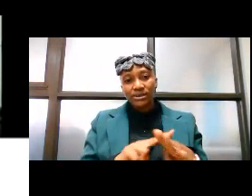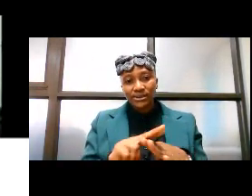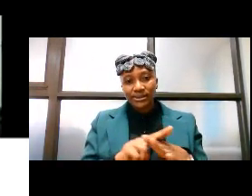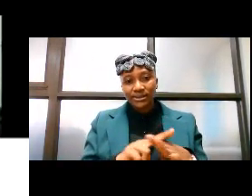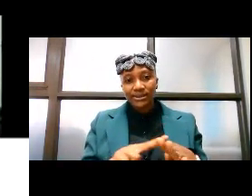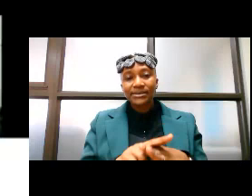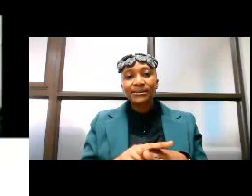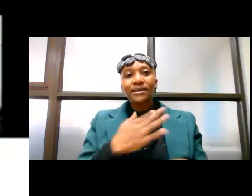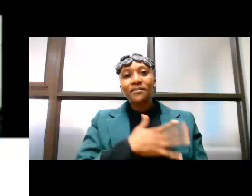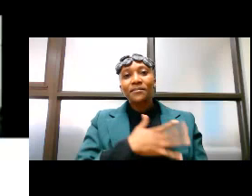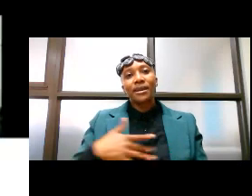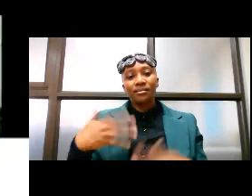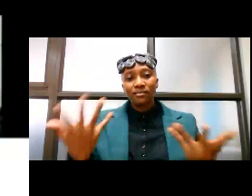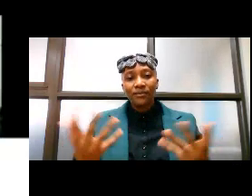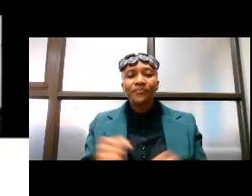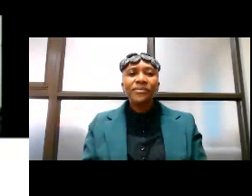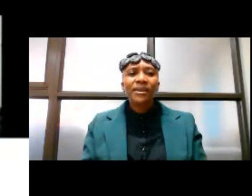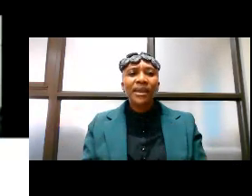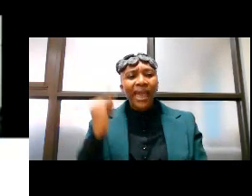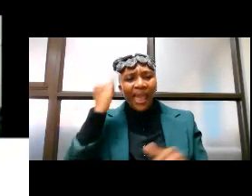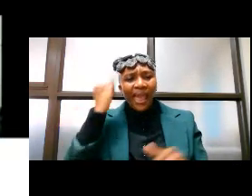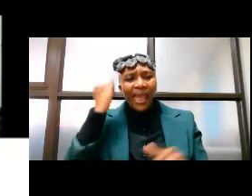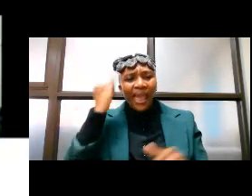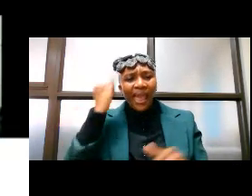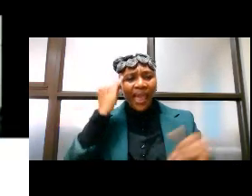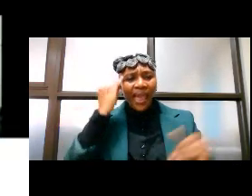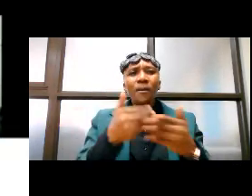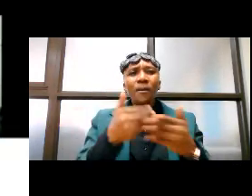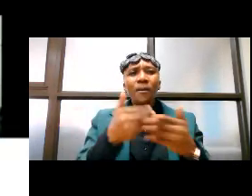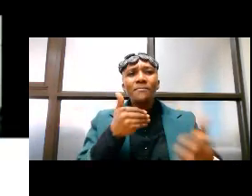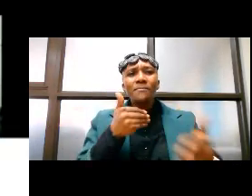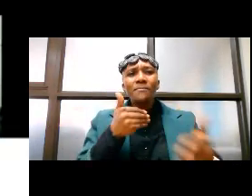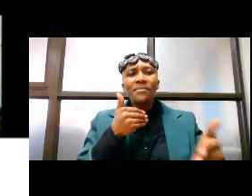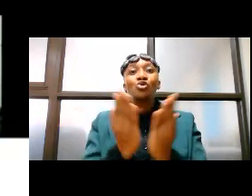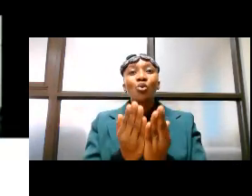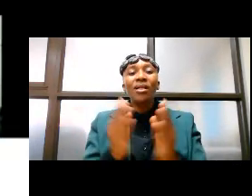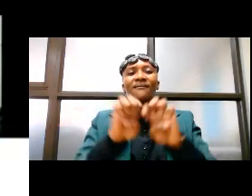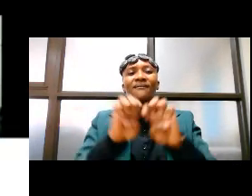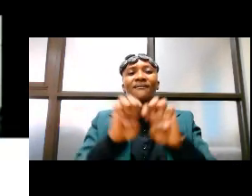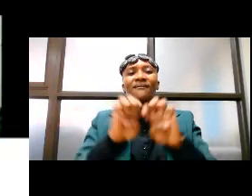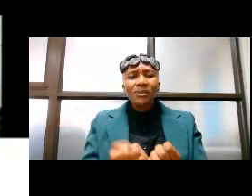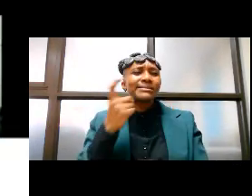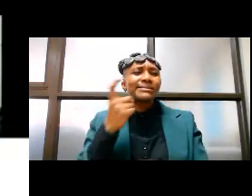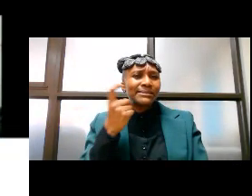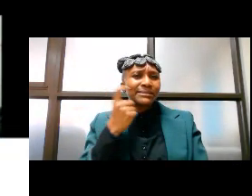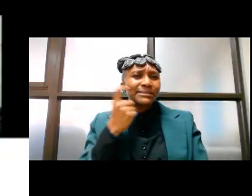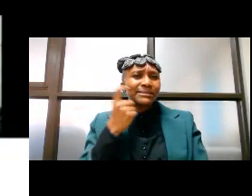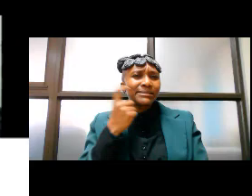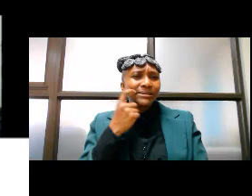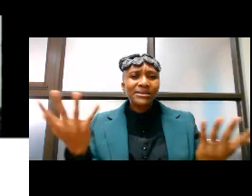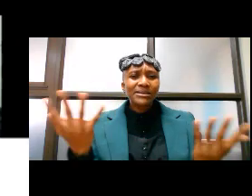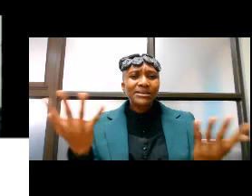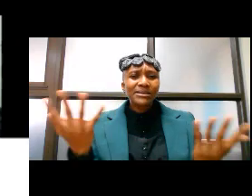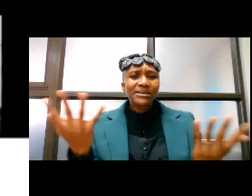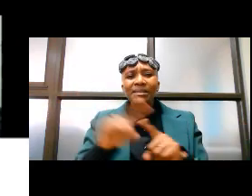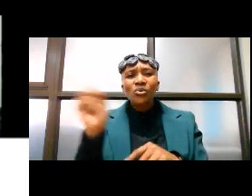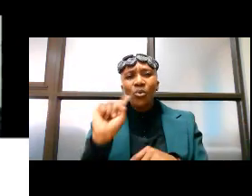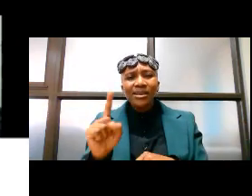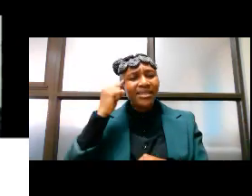Imagine this in a preschool environment is easier than when you start thinking of primary and high school